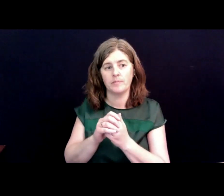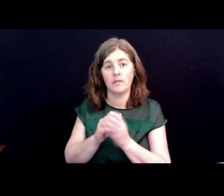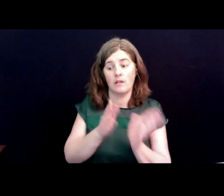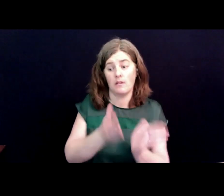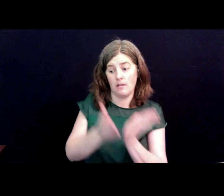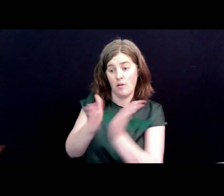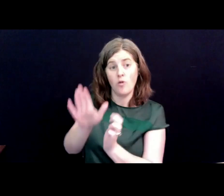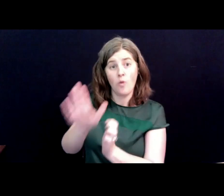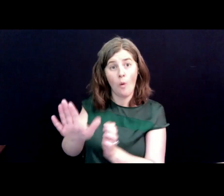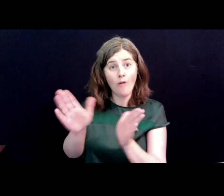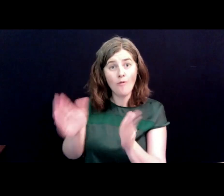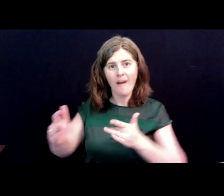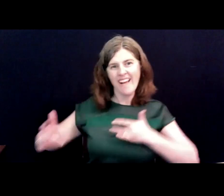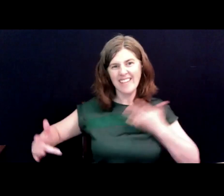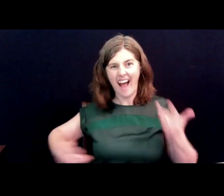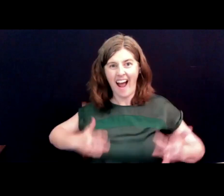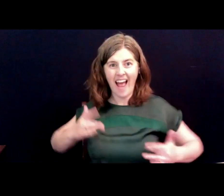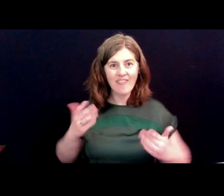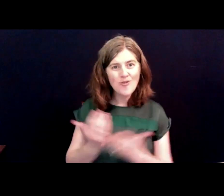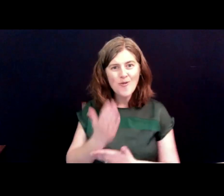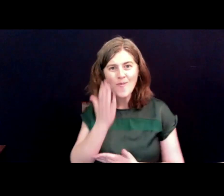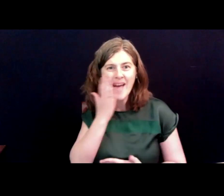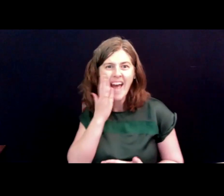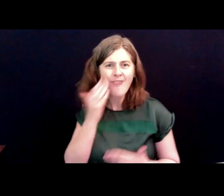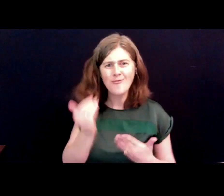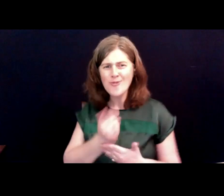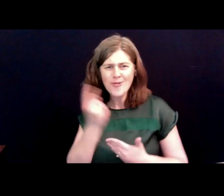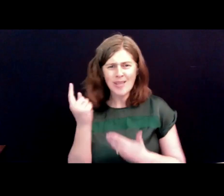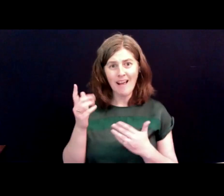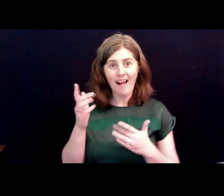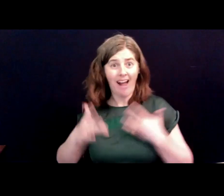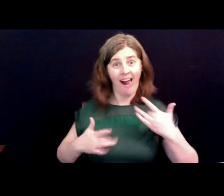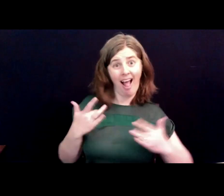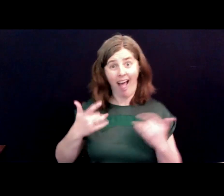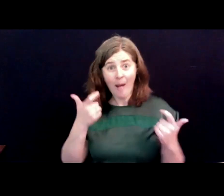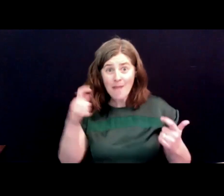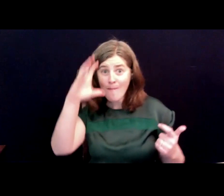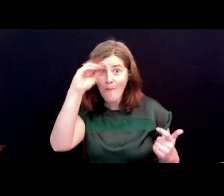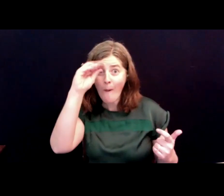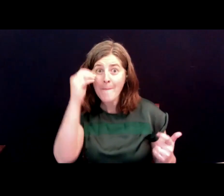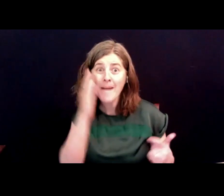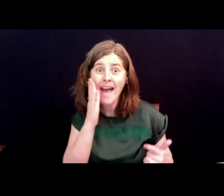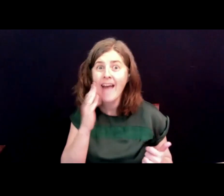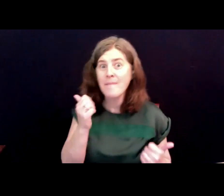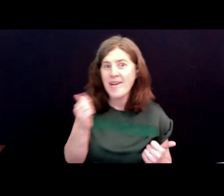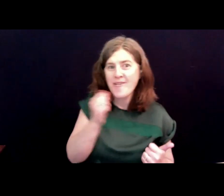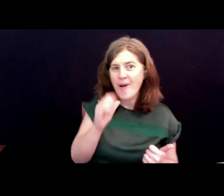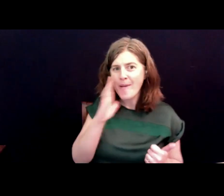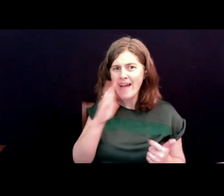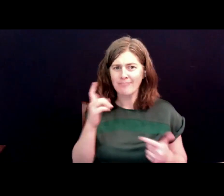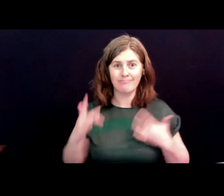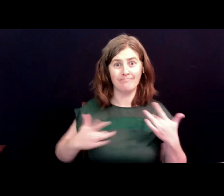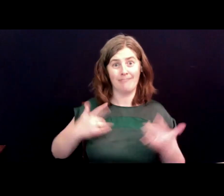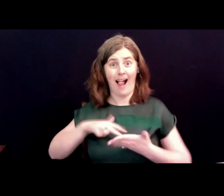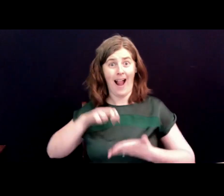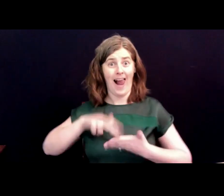in a really exciting way. They get a new bed, they get a new something like that. And it's a big boy bed or a big girl bed, and you make a big hoopla